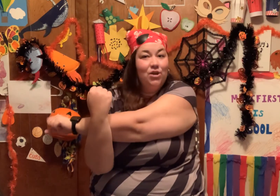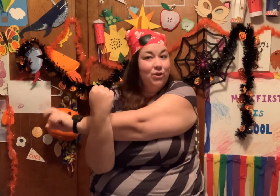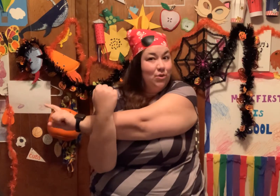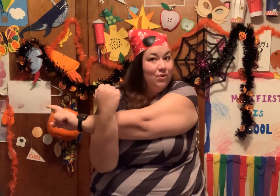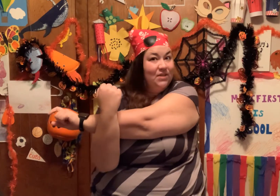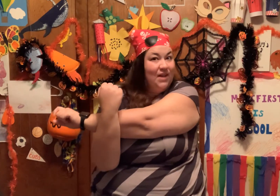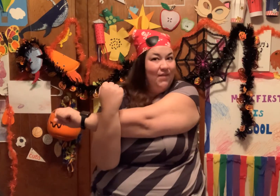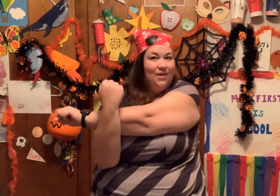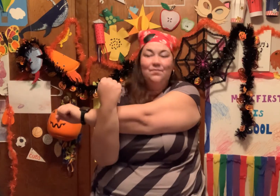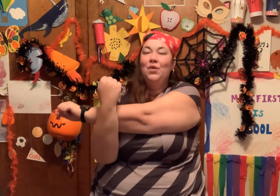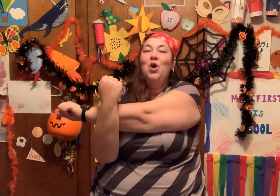to 7.